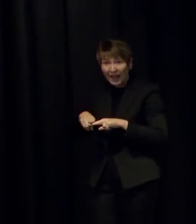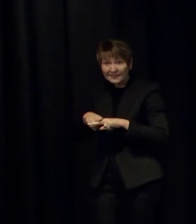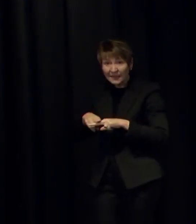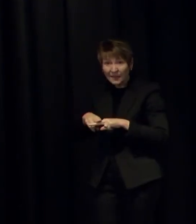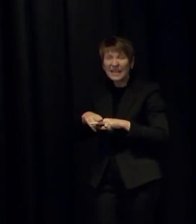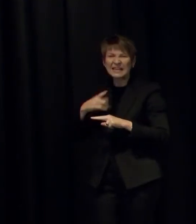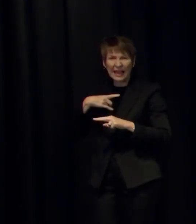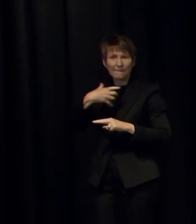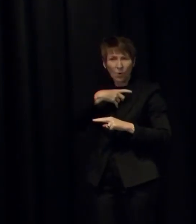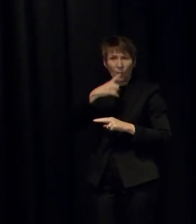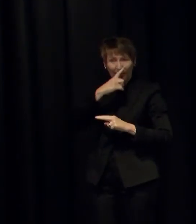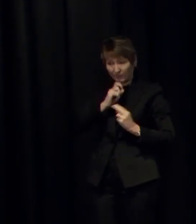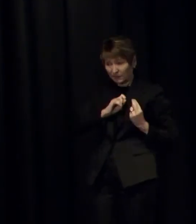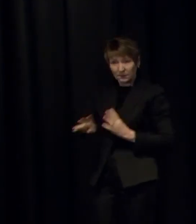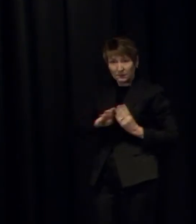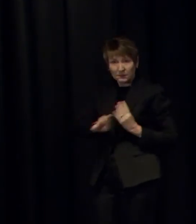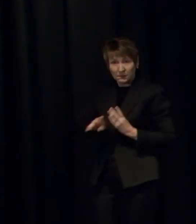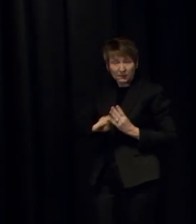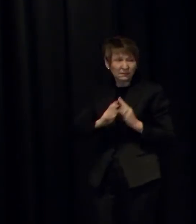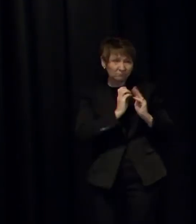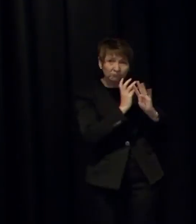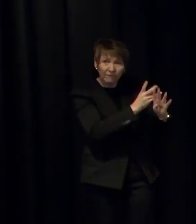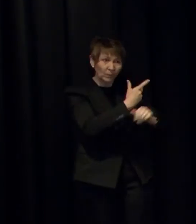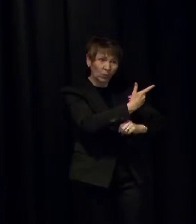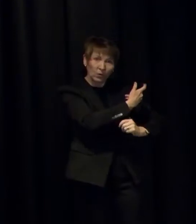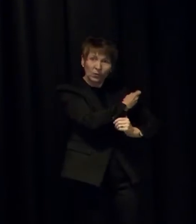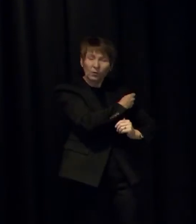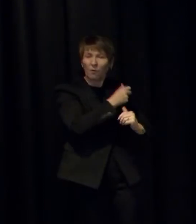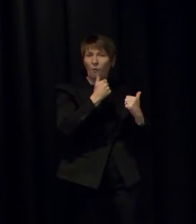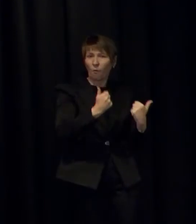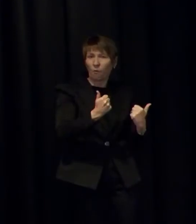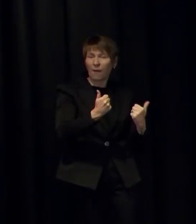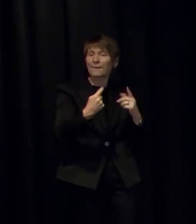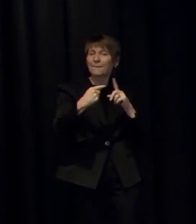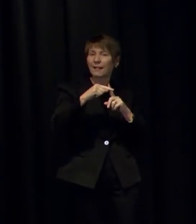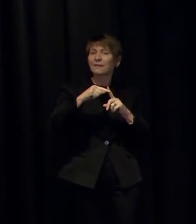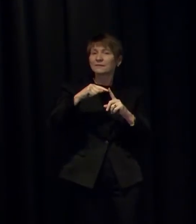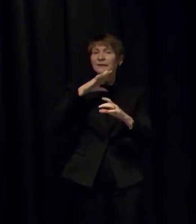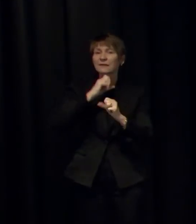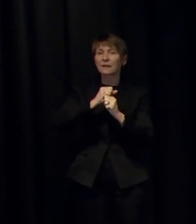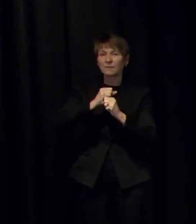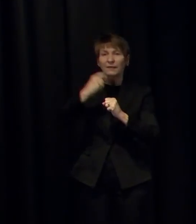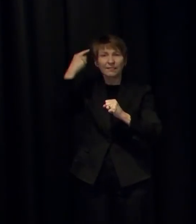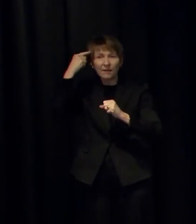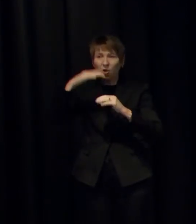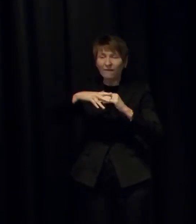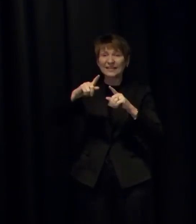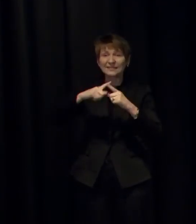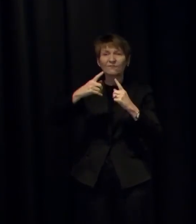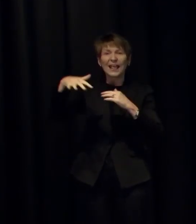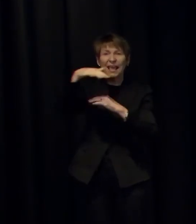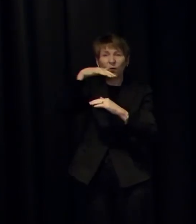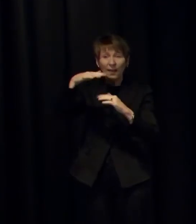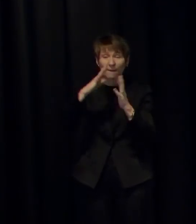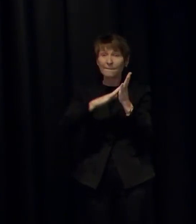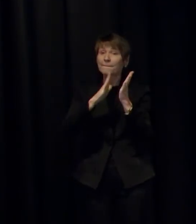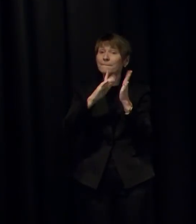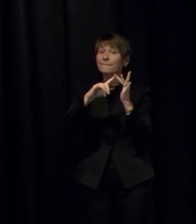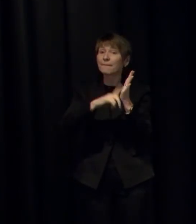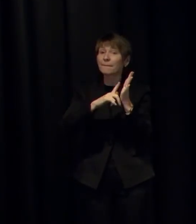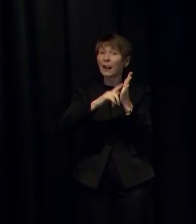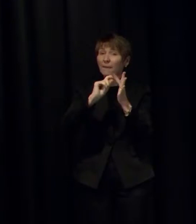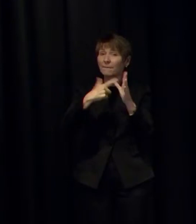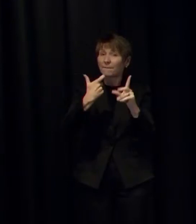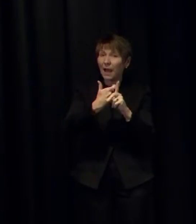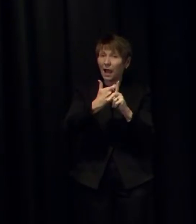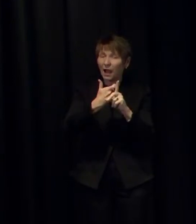pop-ups in some of those areas today and through this week. I'll call out just a few. Mill Park Baps